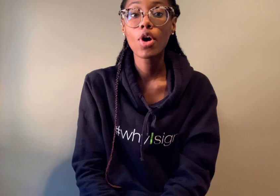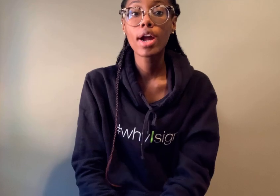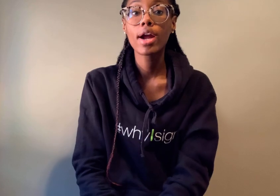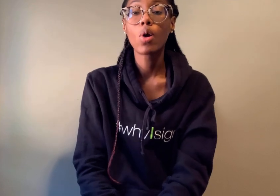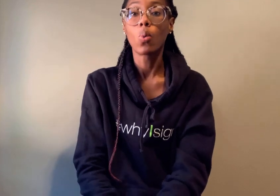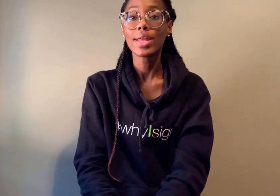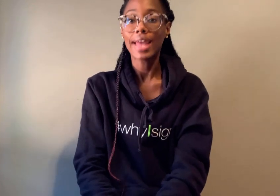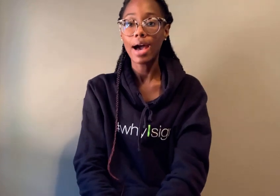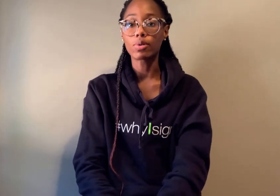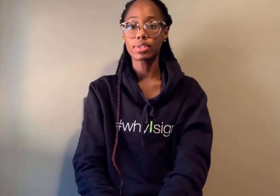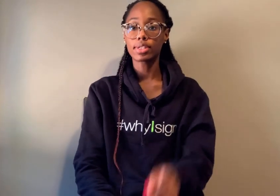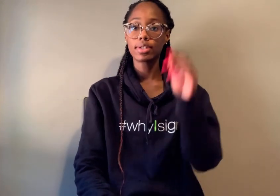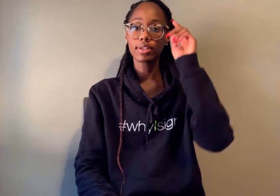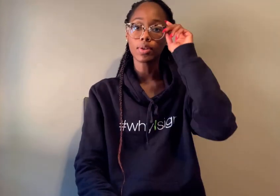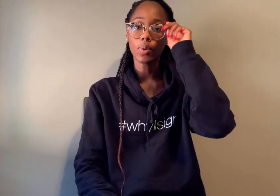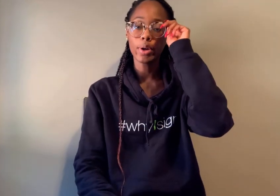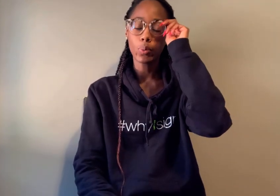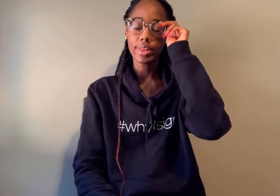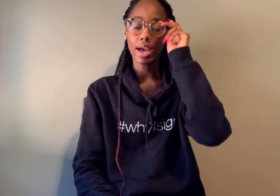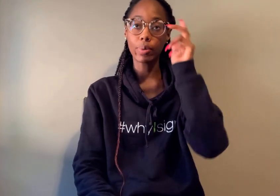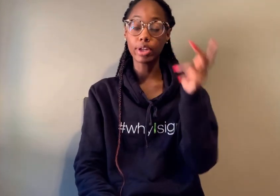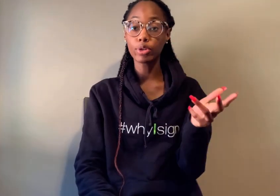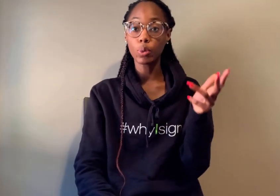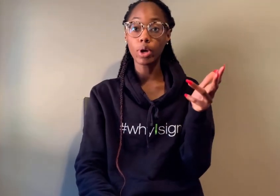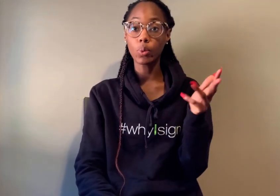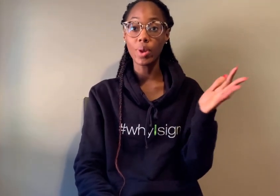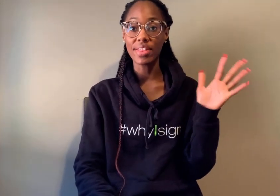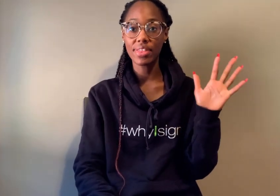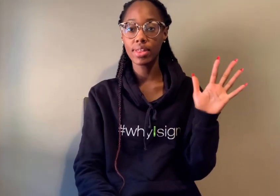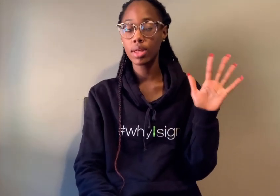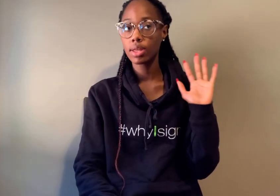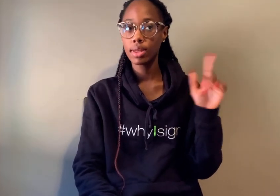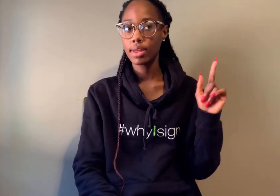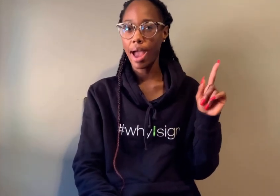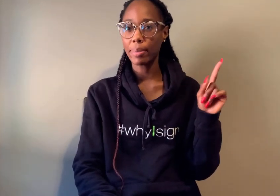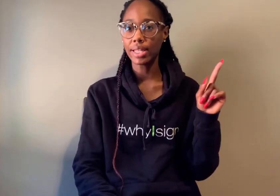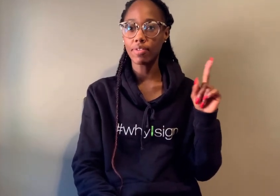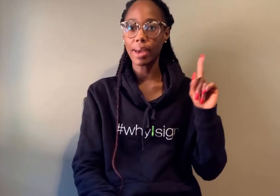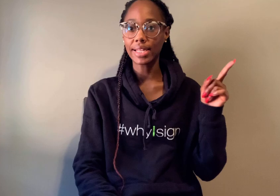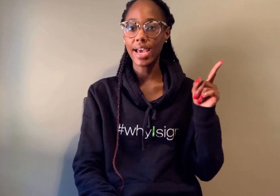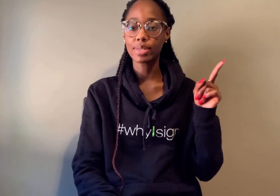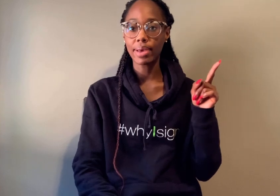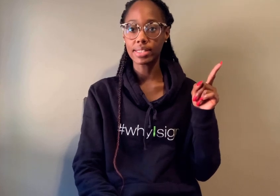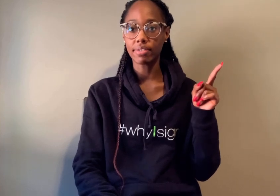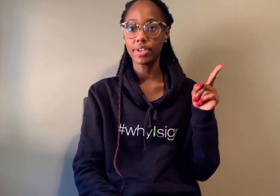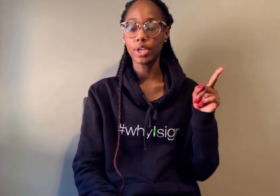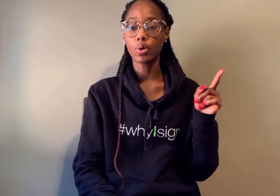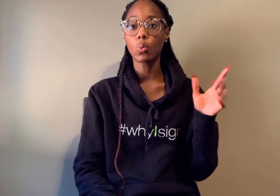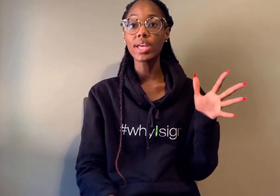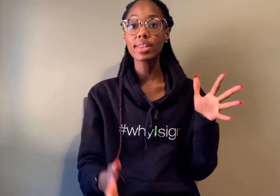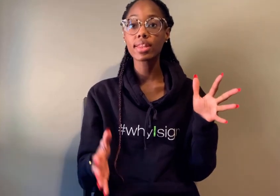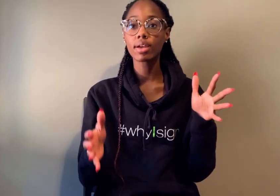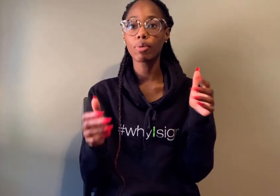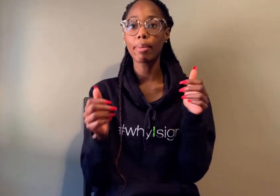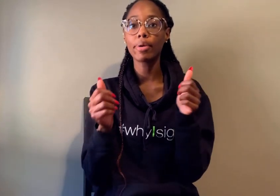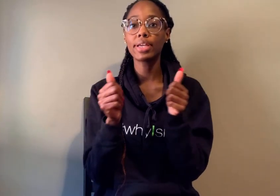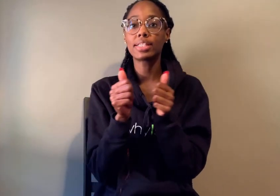For without. The word without. We learned the word with, I believe, in my last basic video. With, remember, is